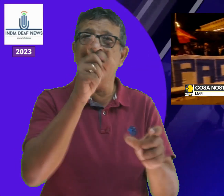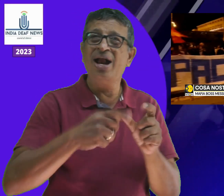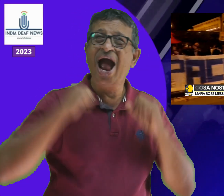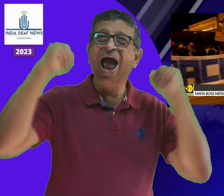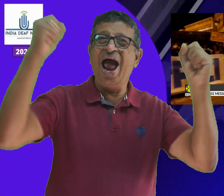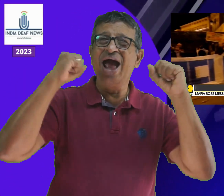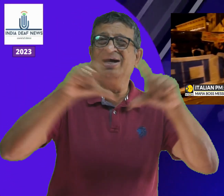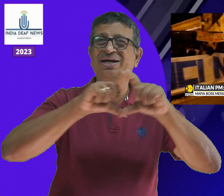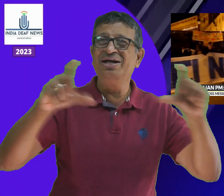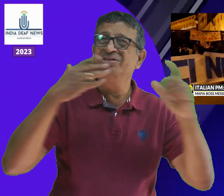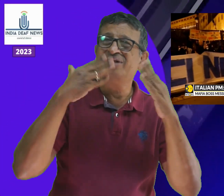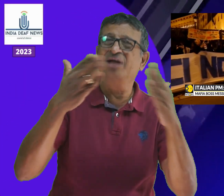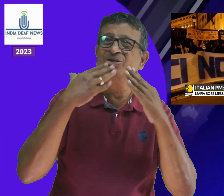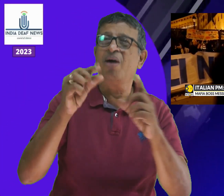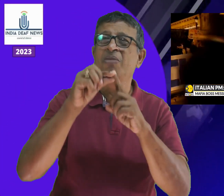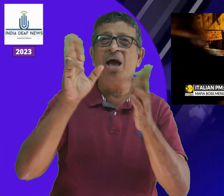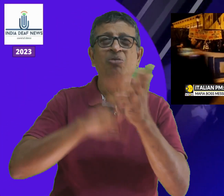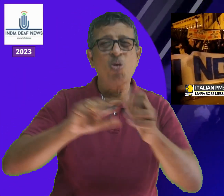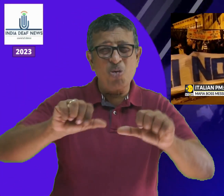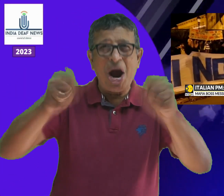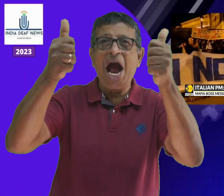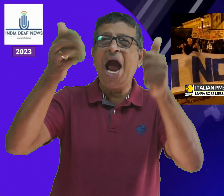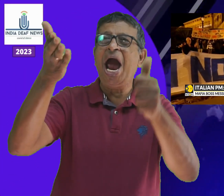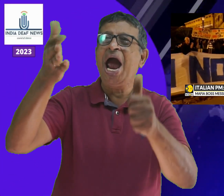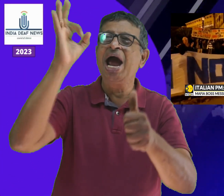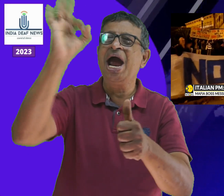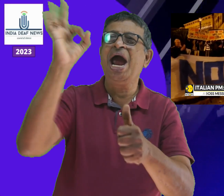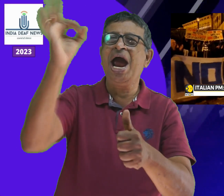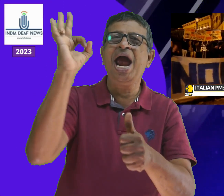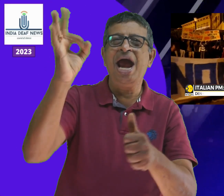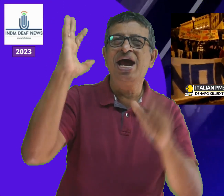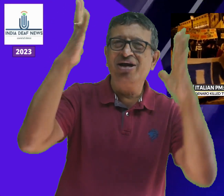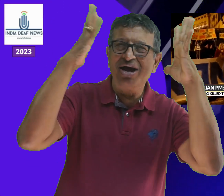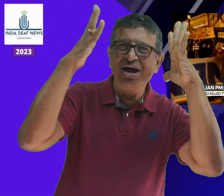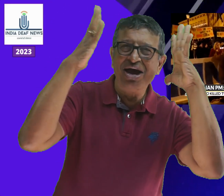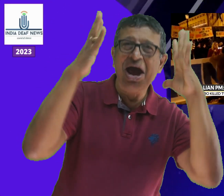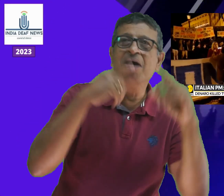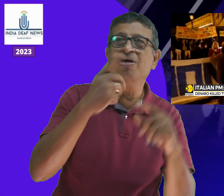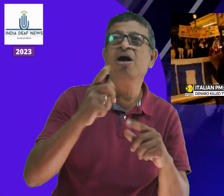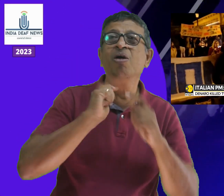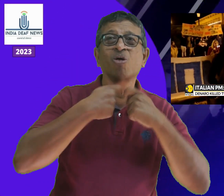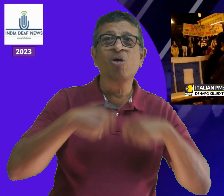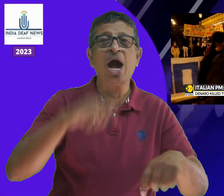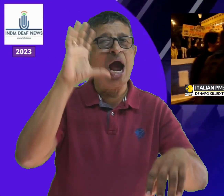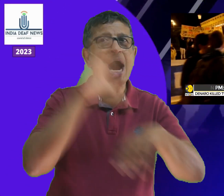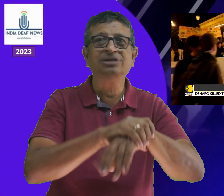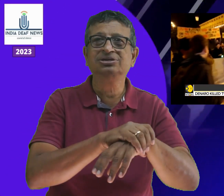celebrated the arrest of the mafia boss and said that he was particularly proud of the very long and complicated investigation.